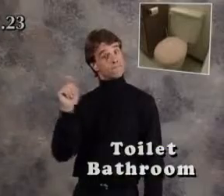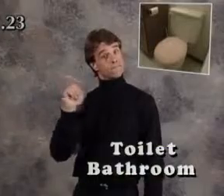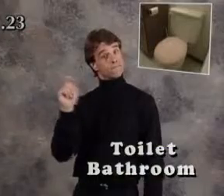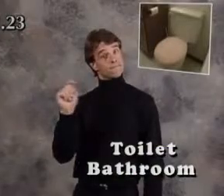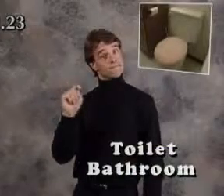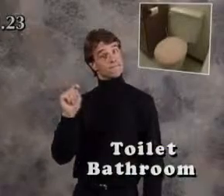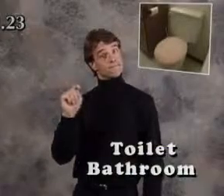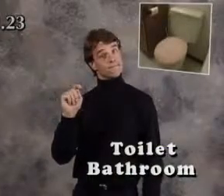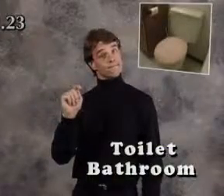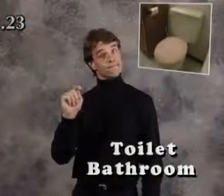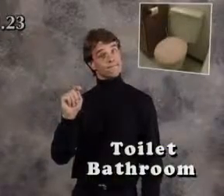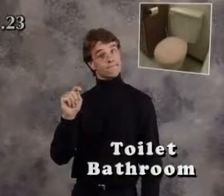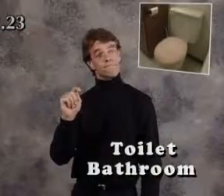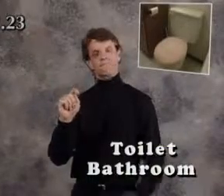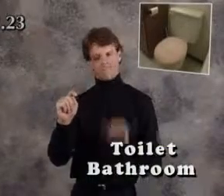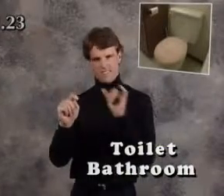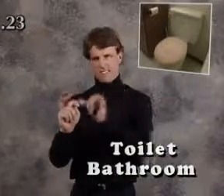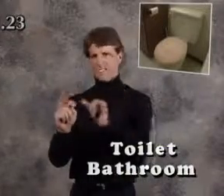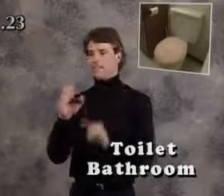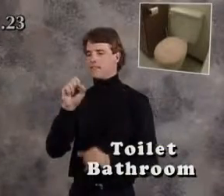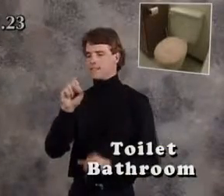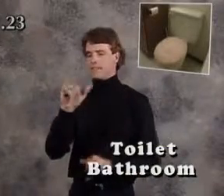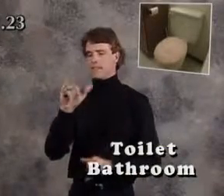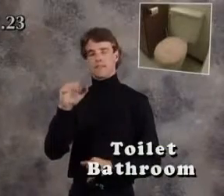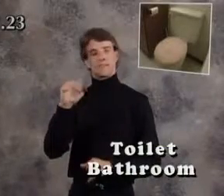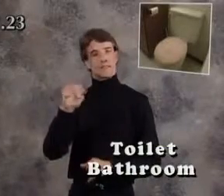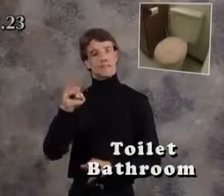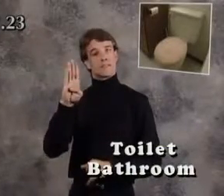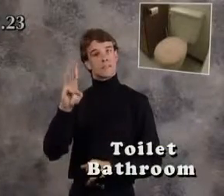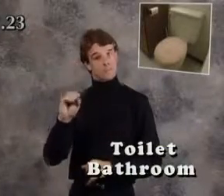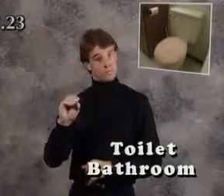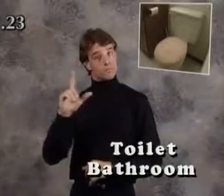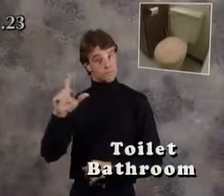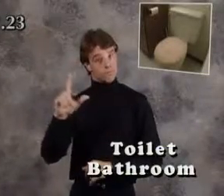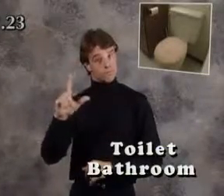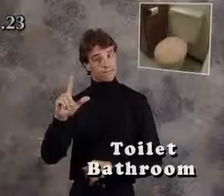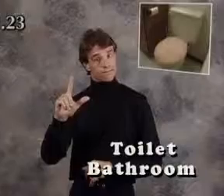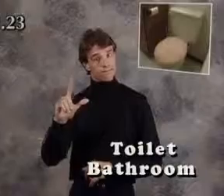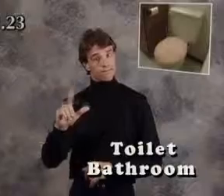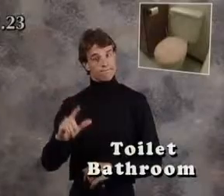Bathroom or toilet. This sign is a symbol representing that concept.